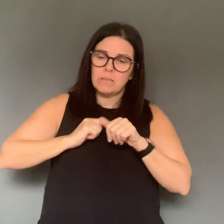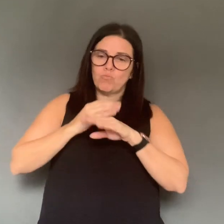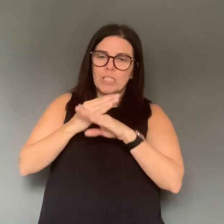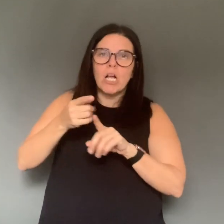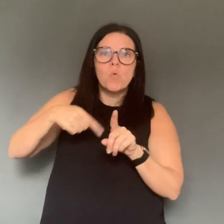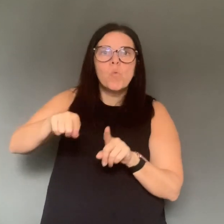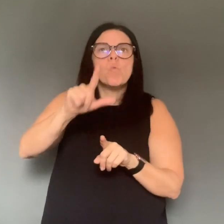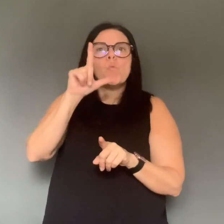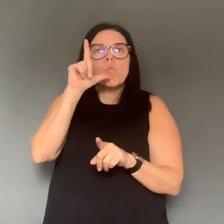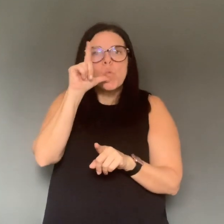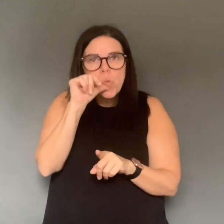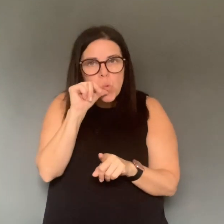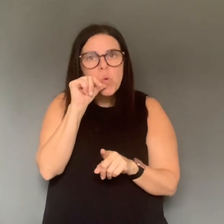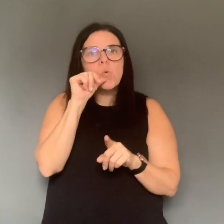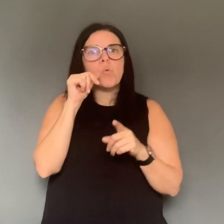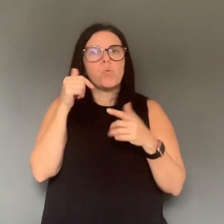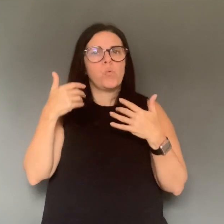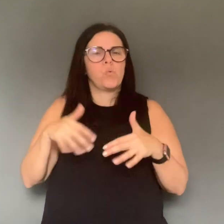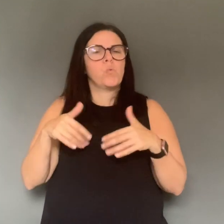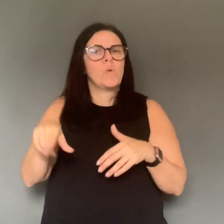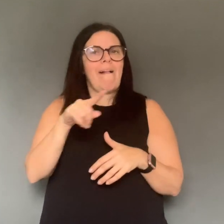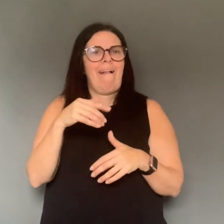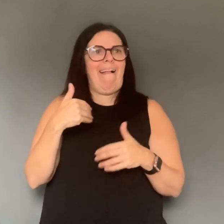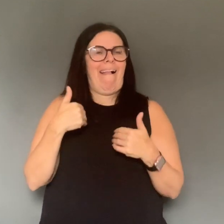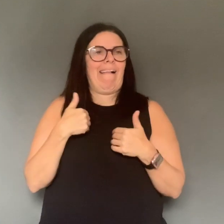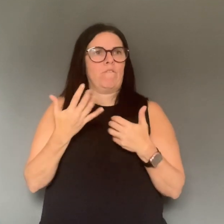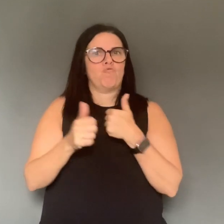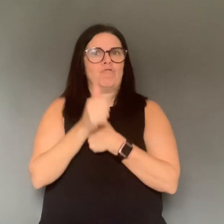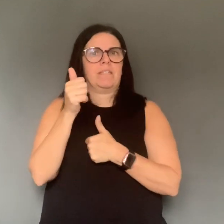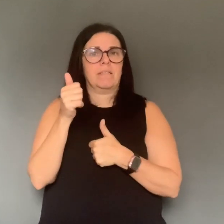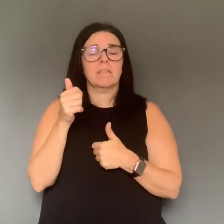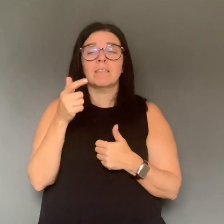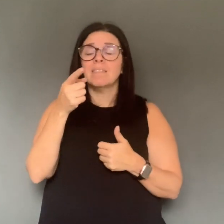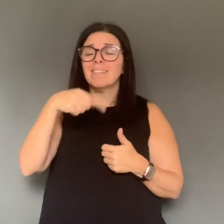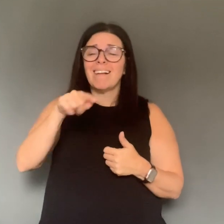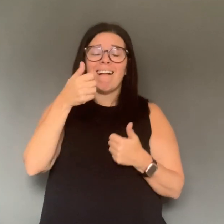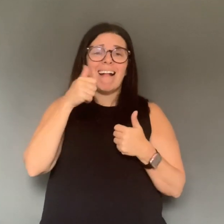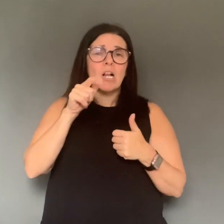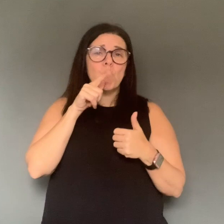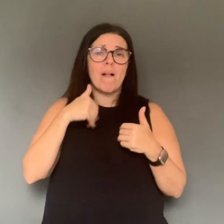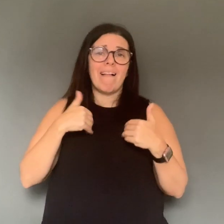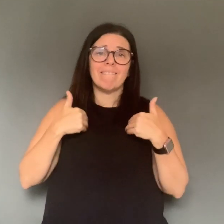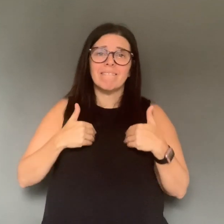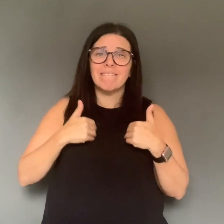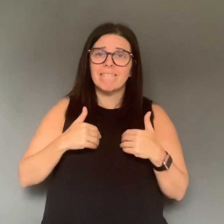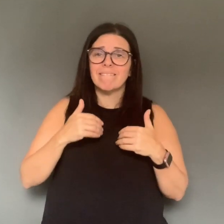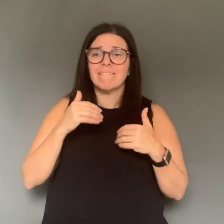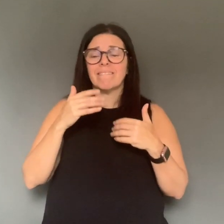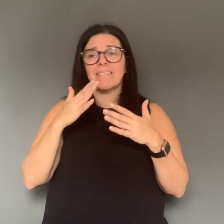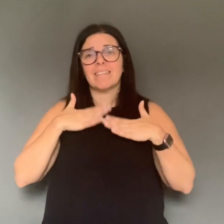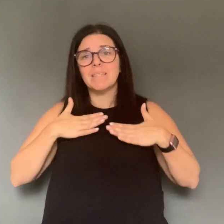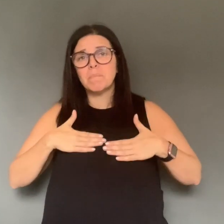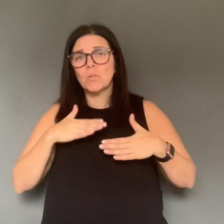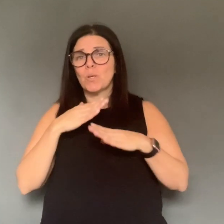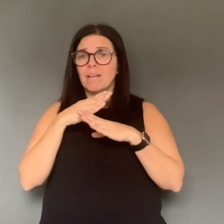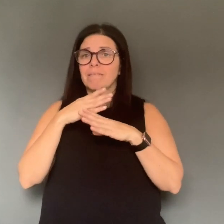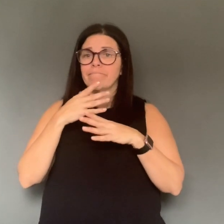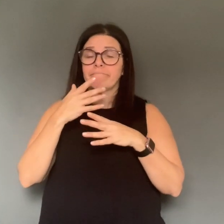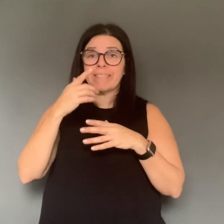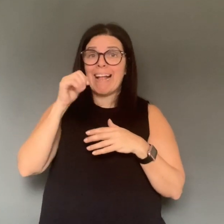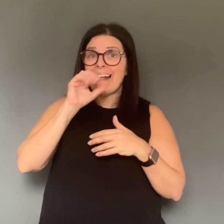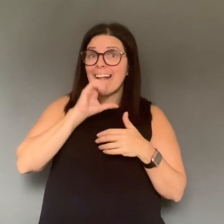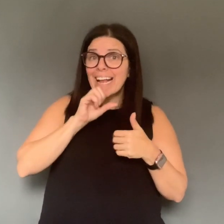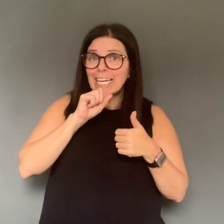today is also to those individuals still, if they haven't heard it before, if they have any kind of chronic conditions, if they have, if they are,